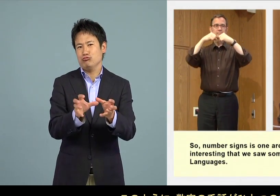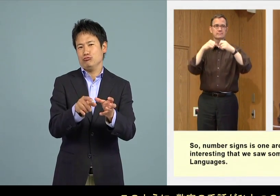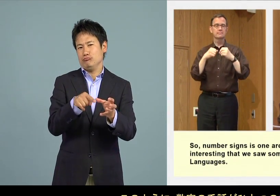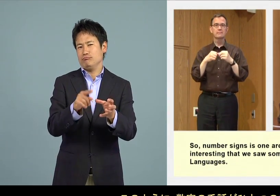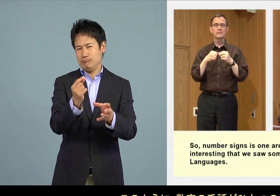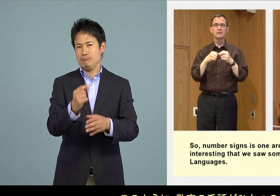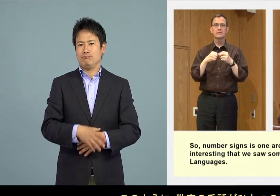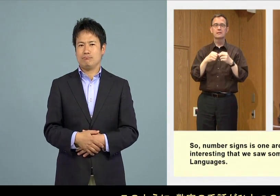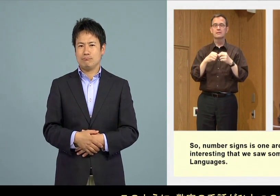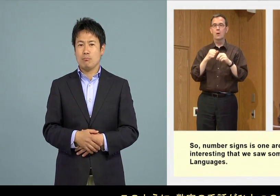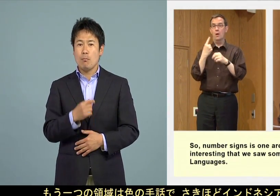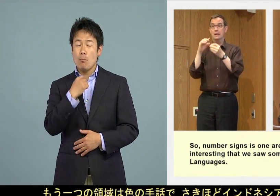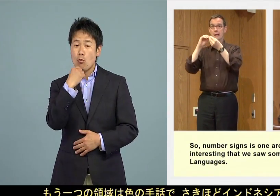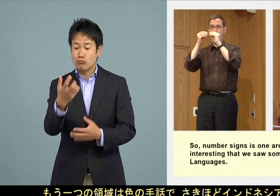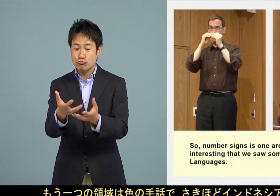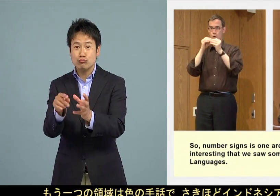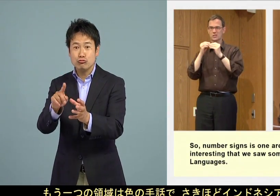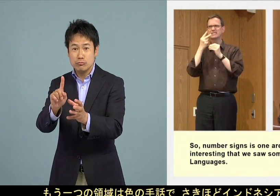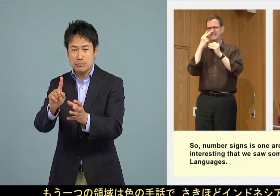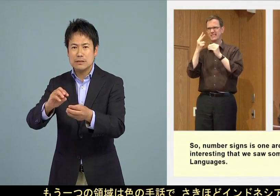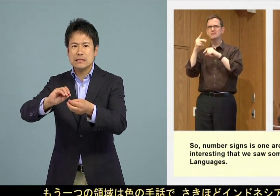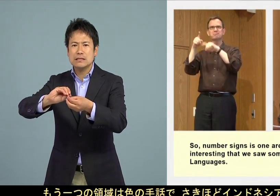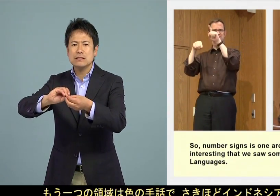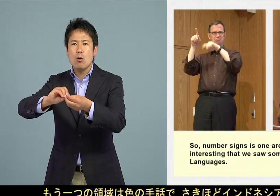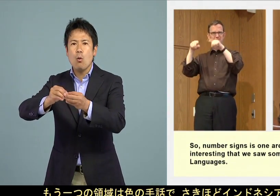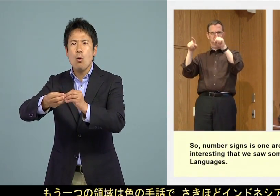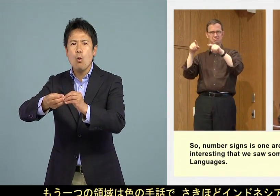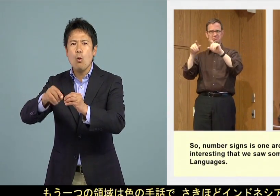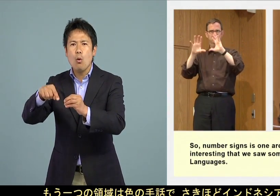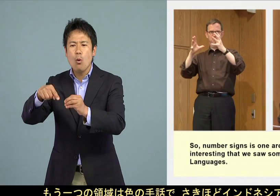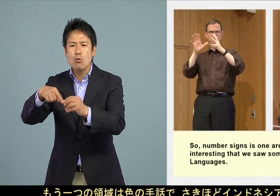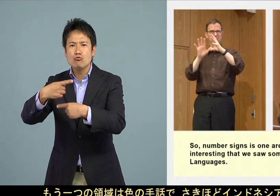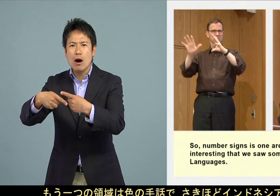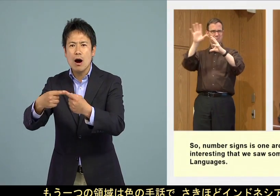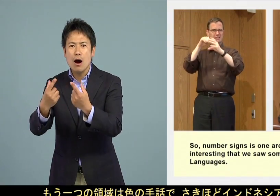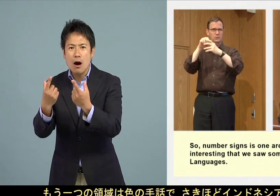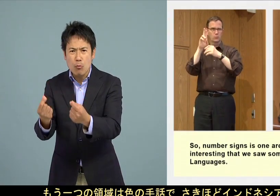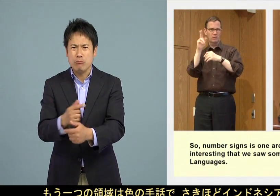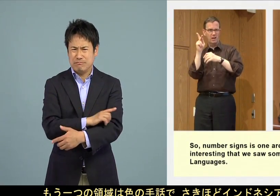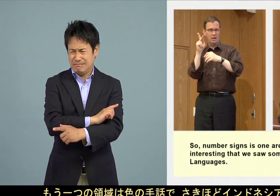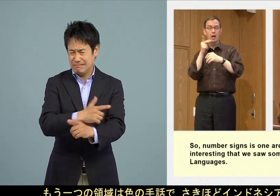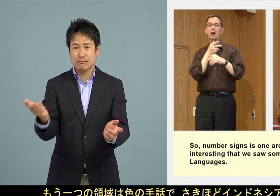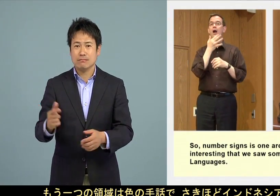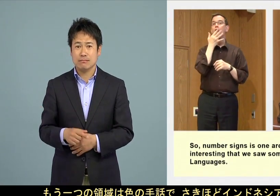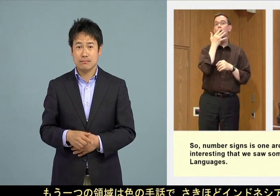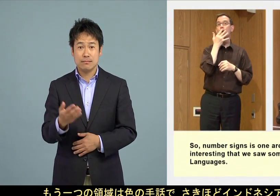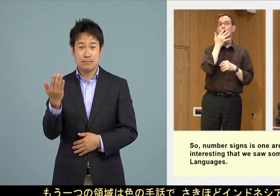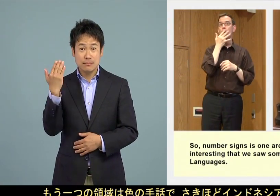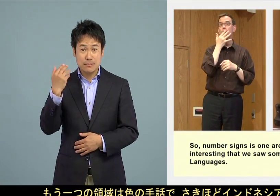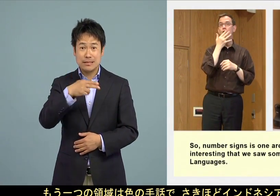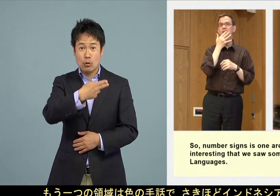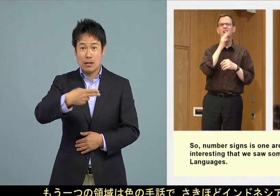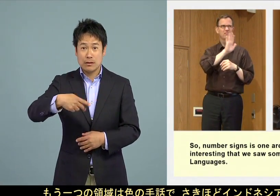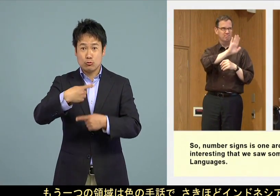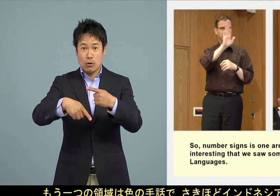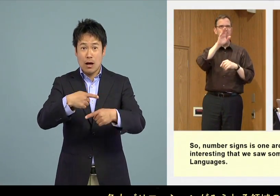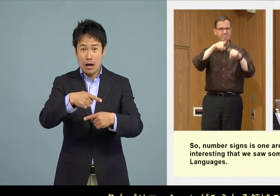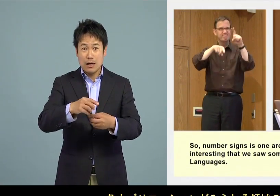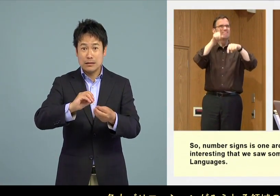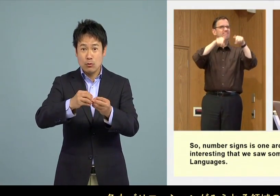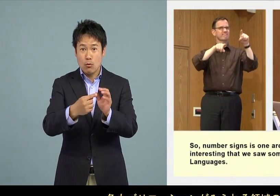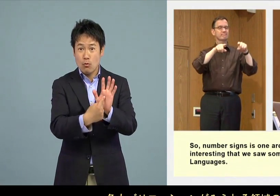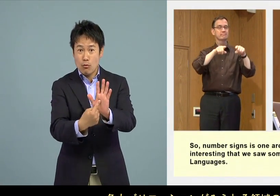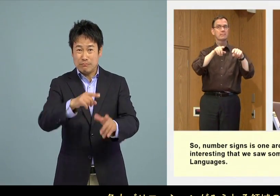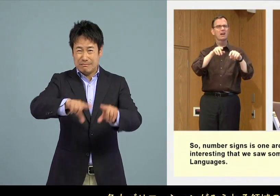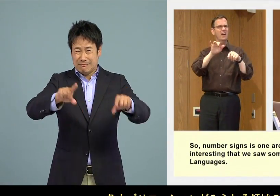color signs is the other area. And it's interesting that we saw some color sign variation in Indonesian sign languages, because